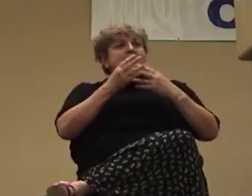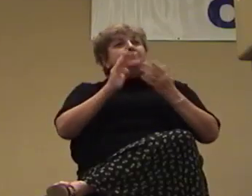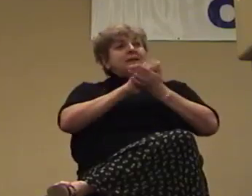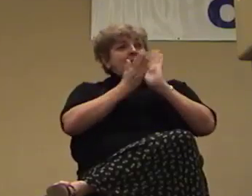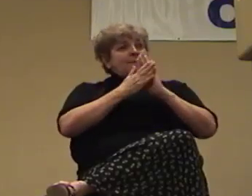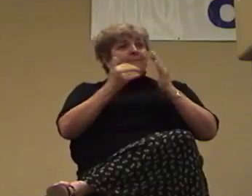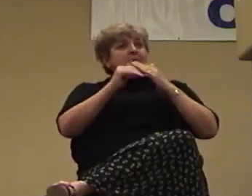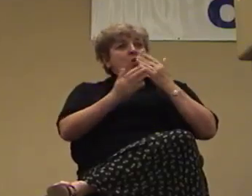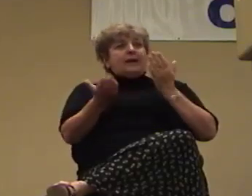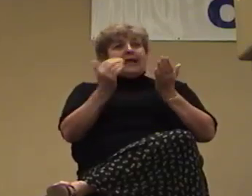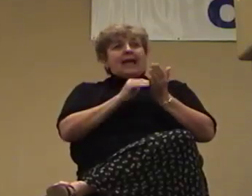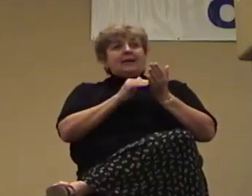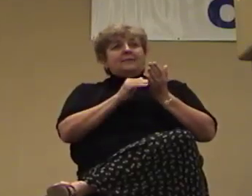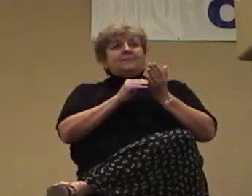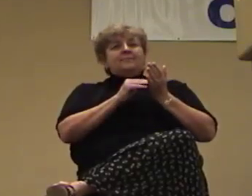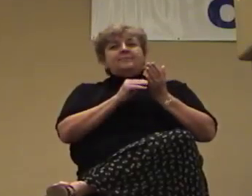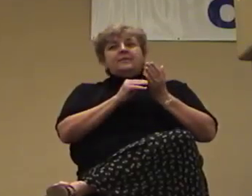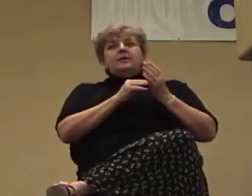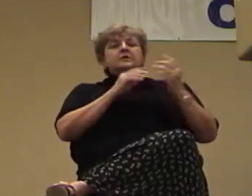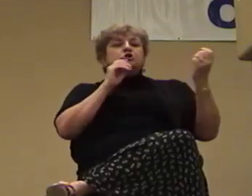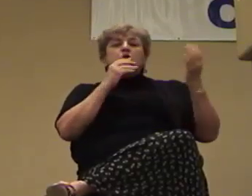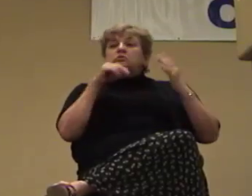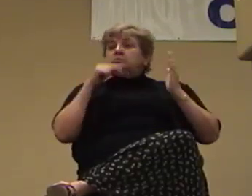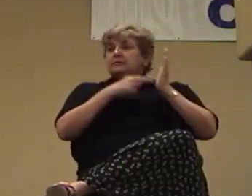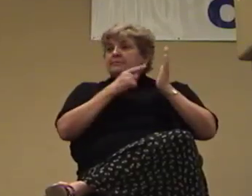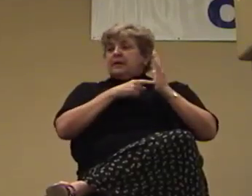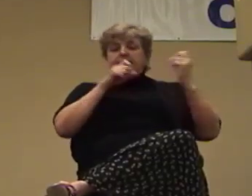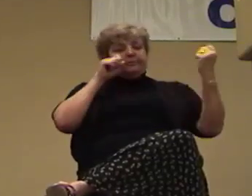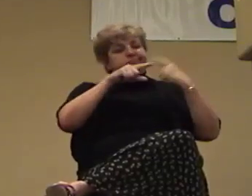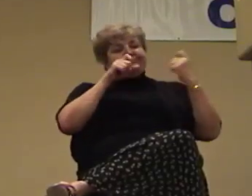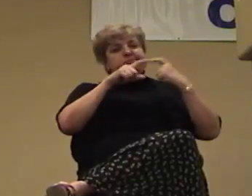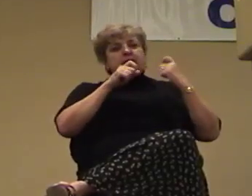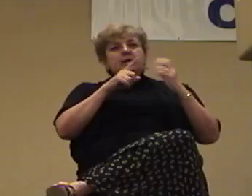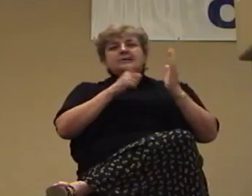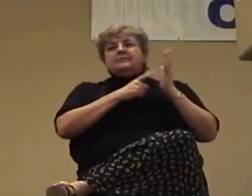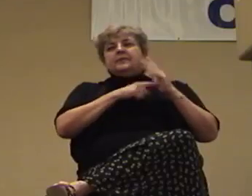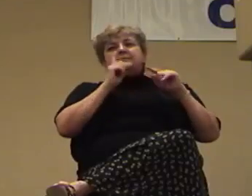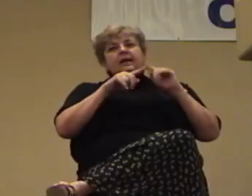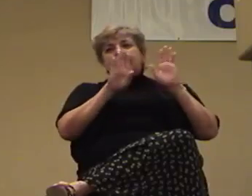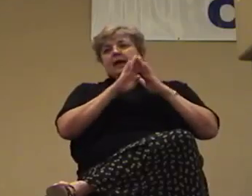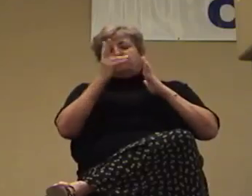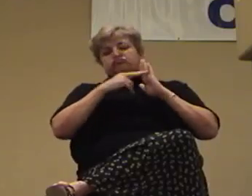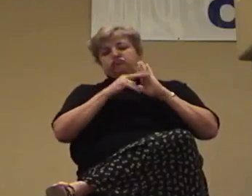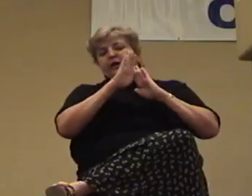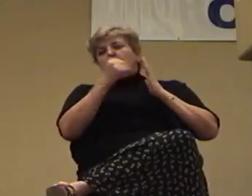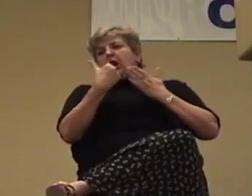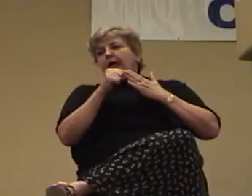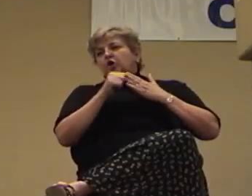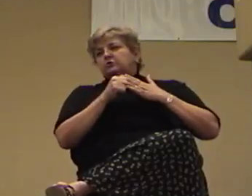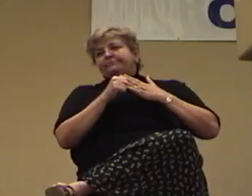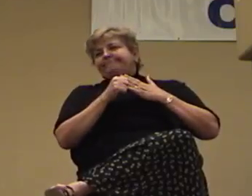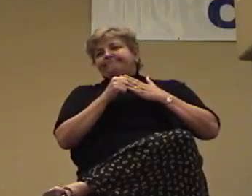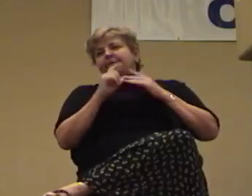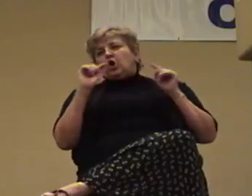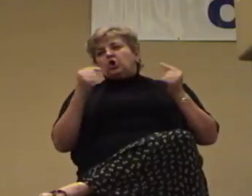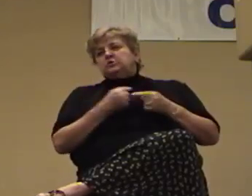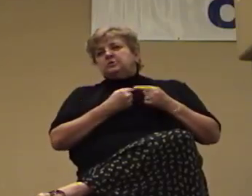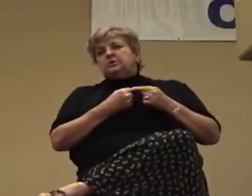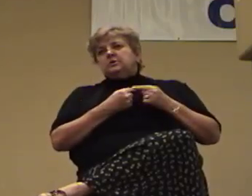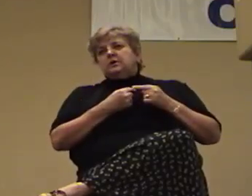mean? And so we correspond, and sometimes I can't open her letters because it hurts too bad. Some days I can't open her letters because it's too real.